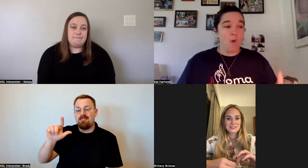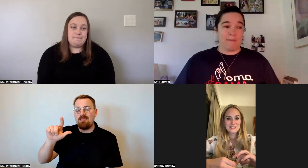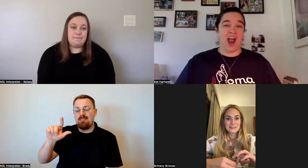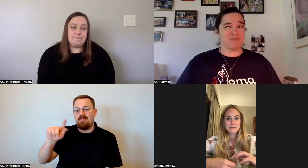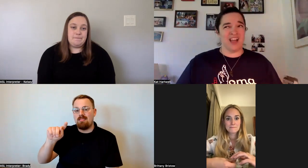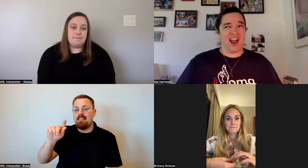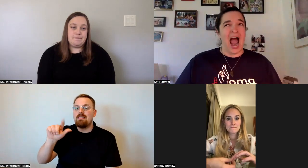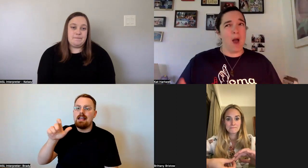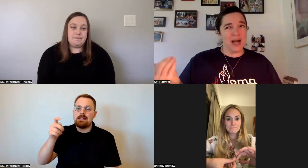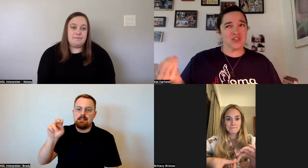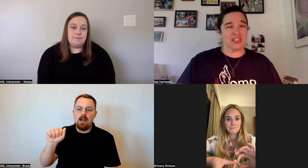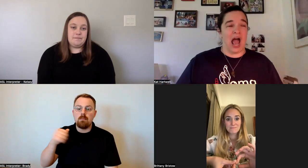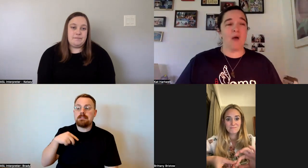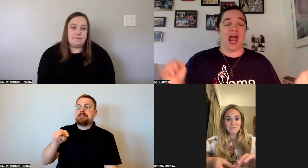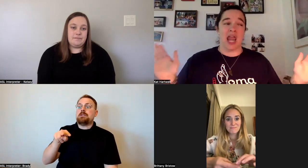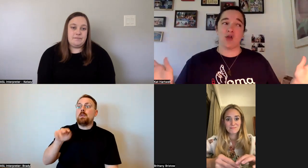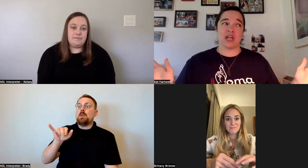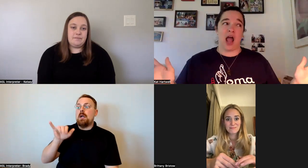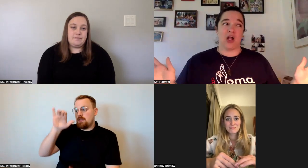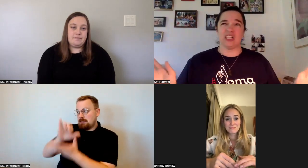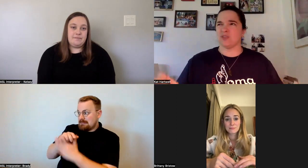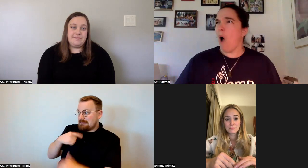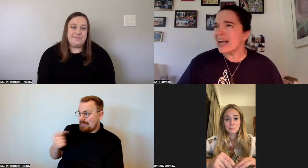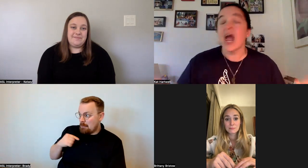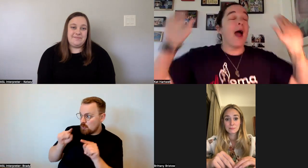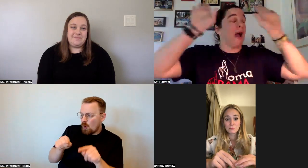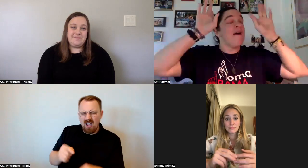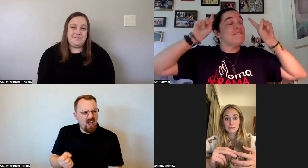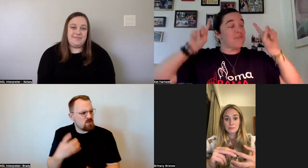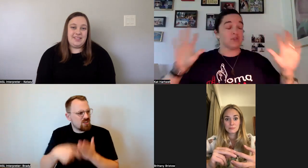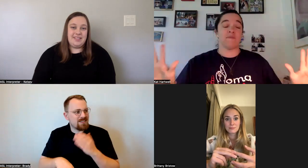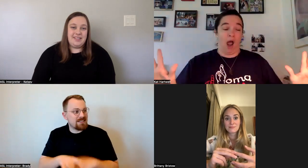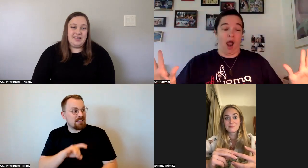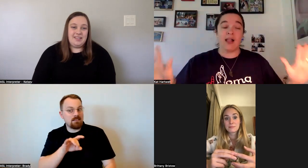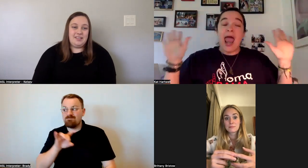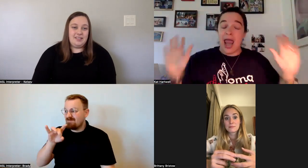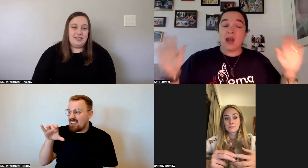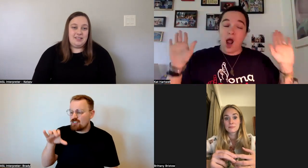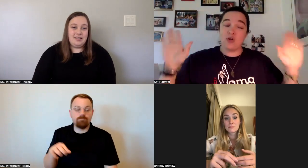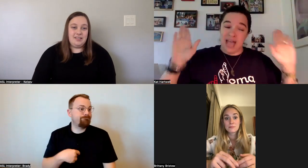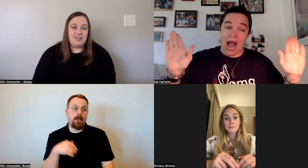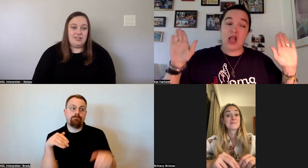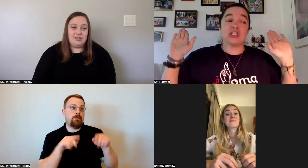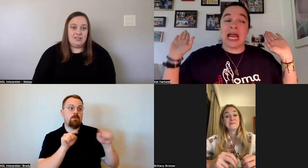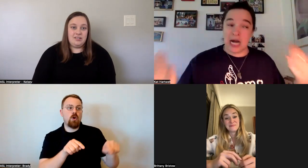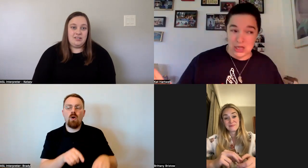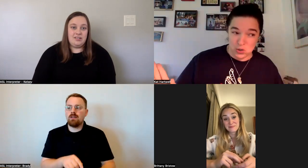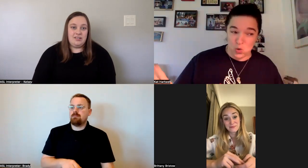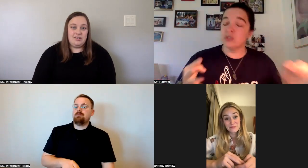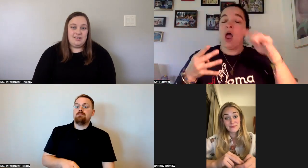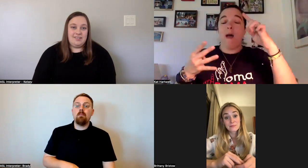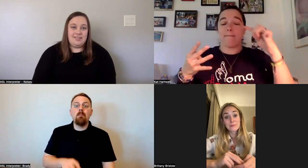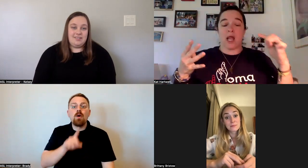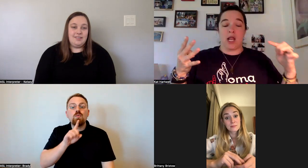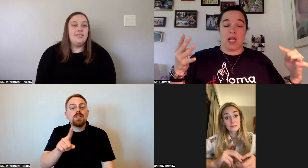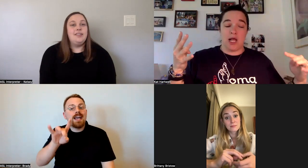I'm going. My husband was like, how much is that? I was like, $800. He's like, what? I'm like, first of all, $800